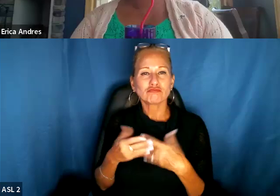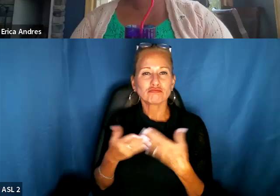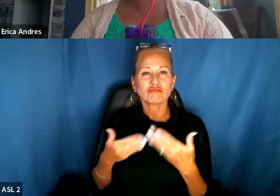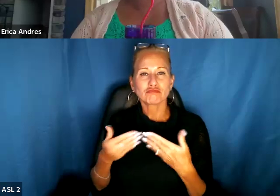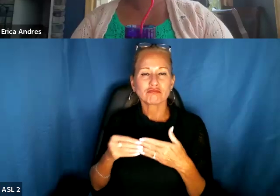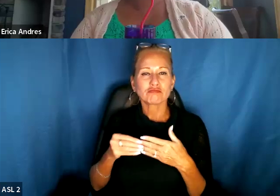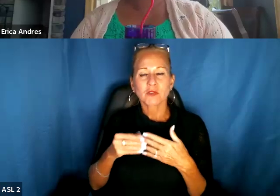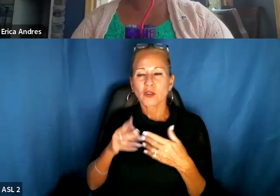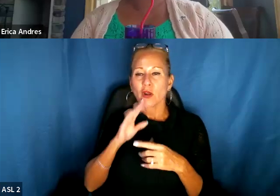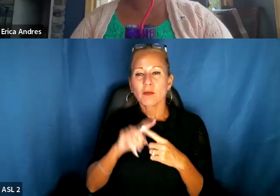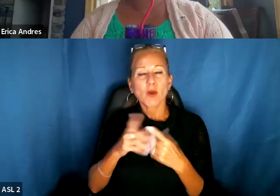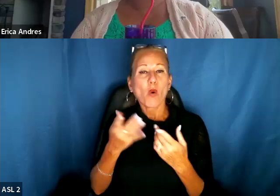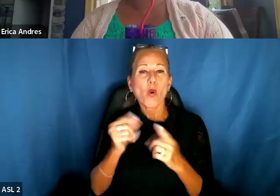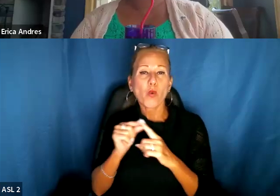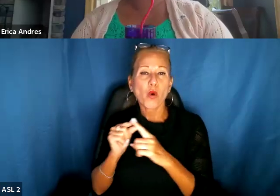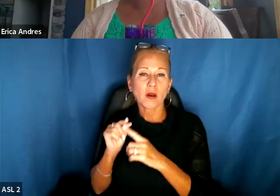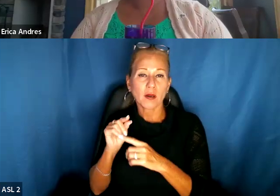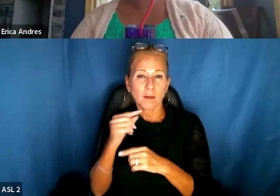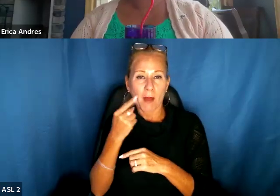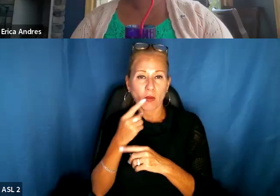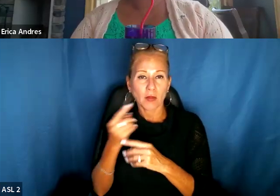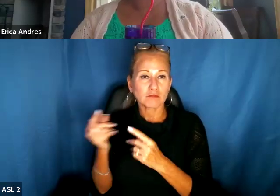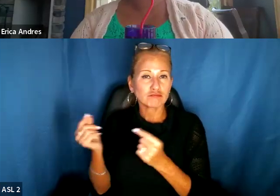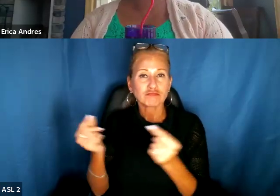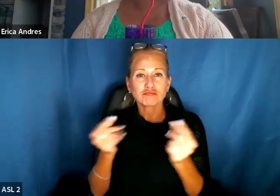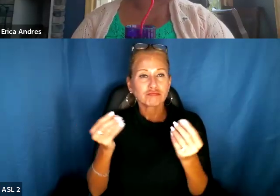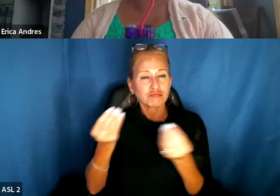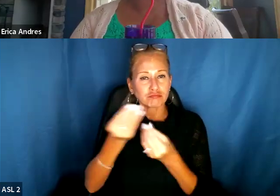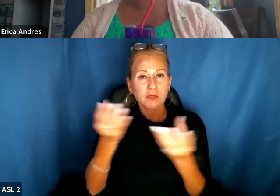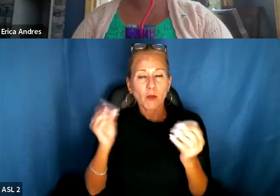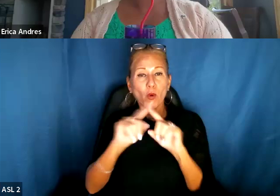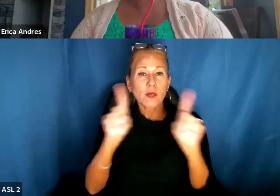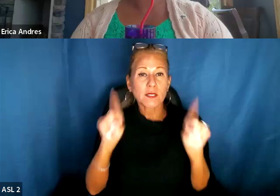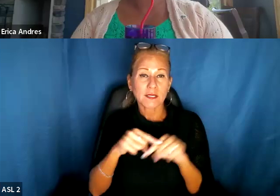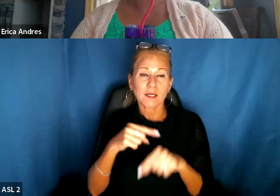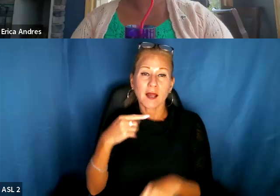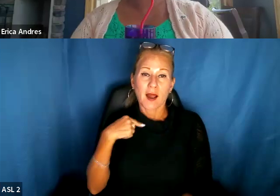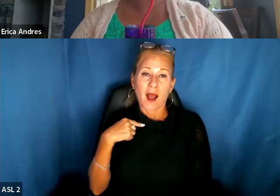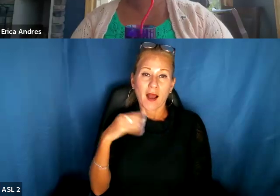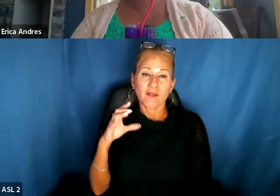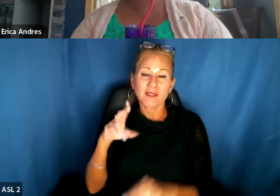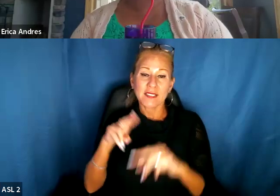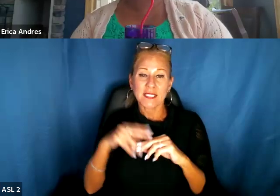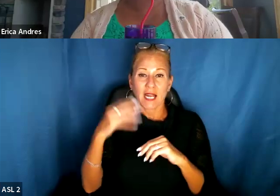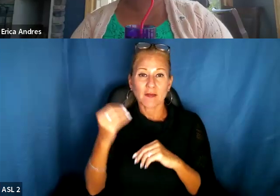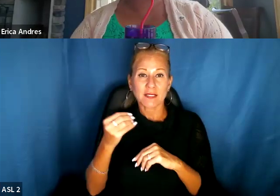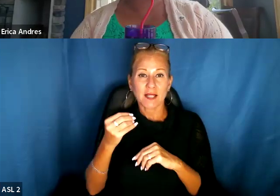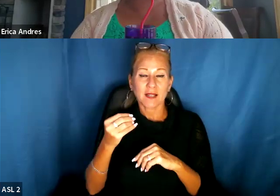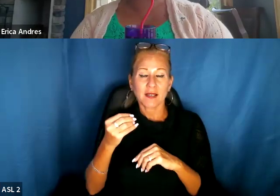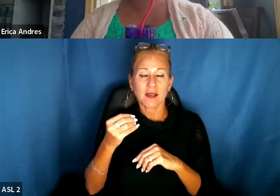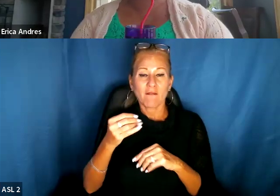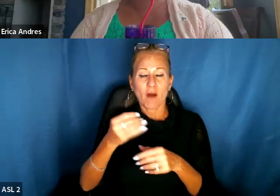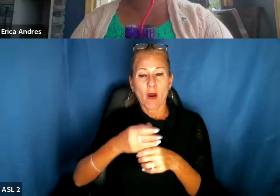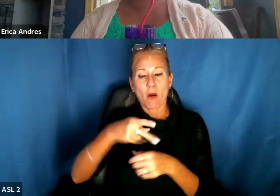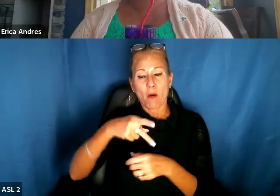But also just word of mouth, putting signs up. I've been known to sit outside pole dancing classes